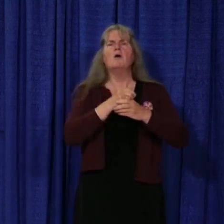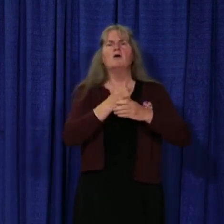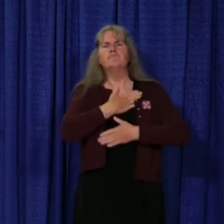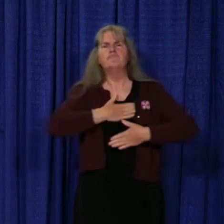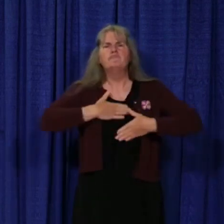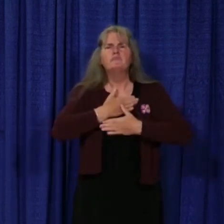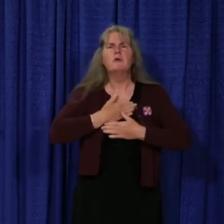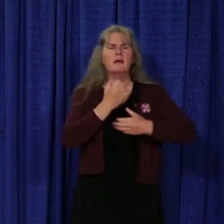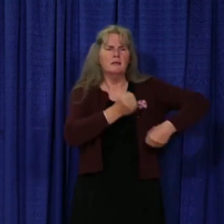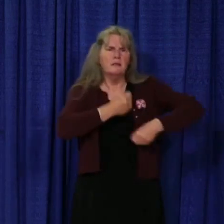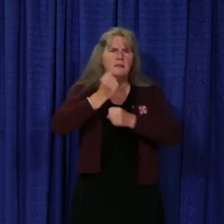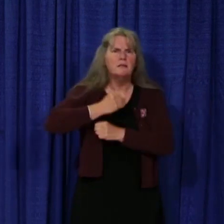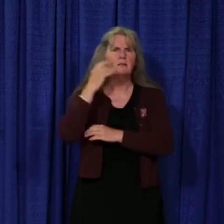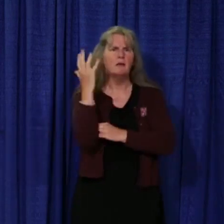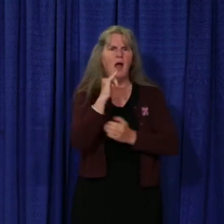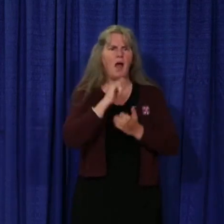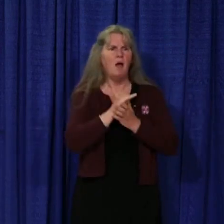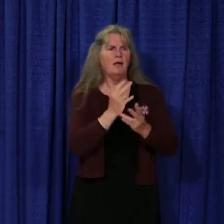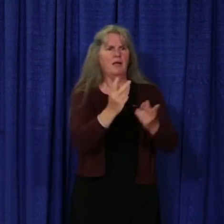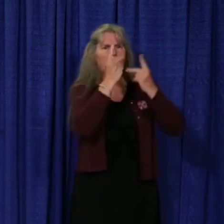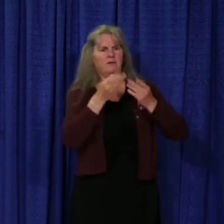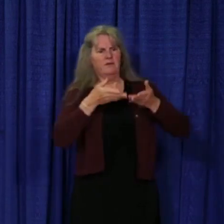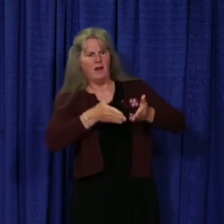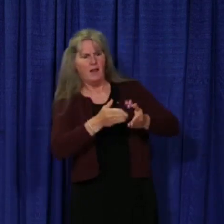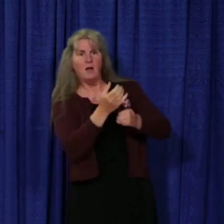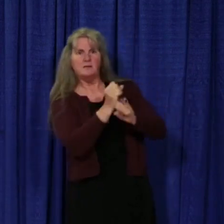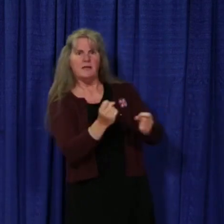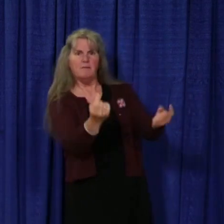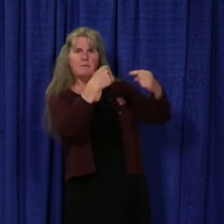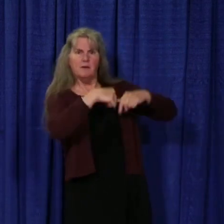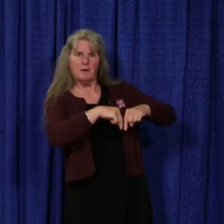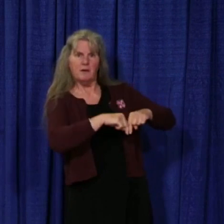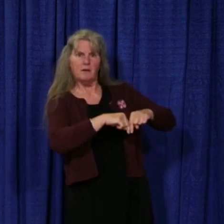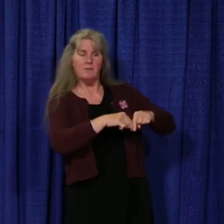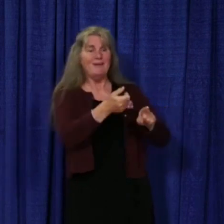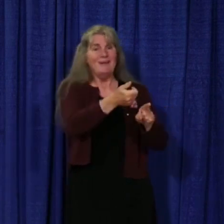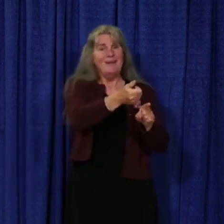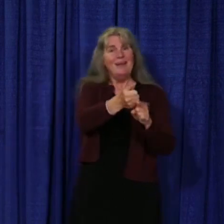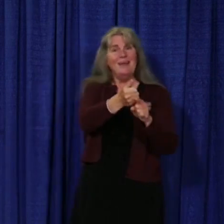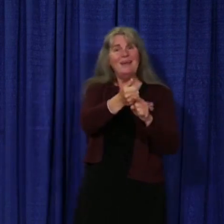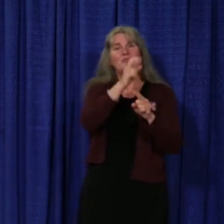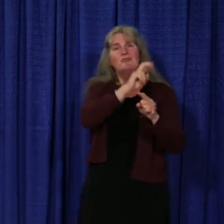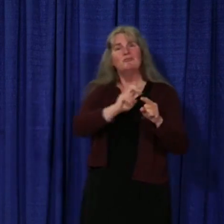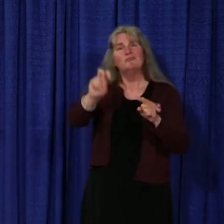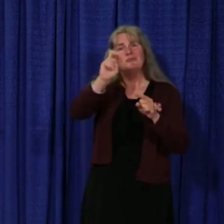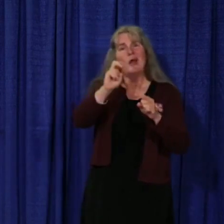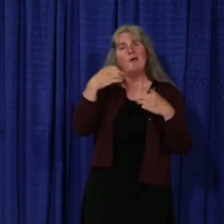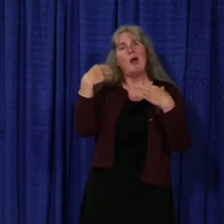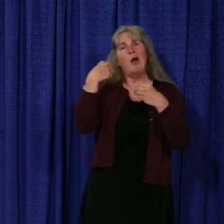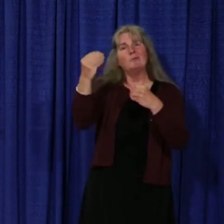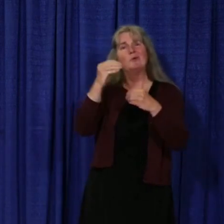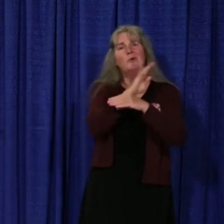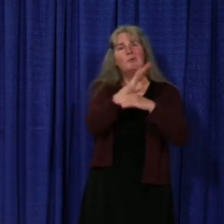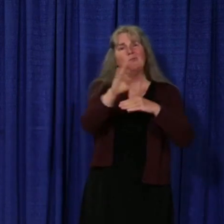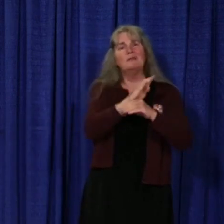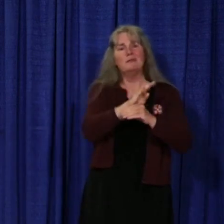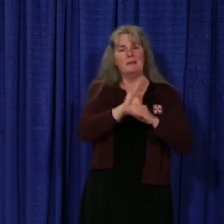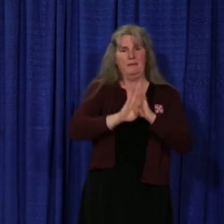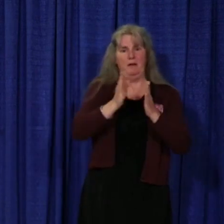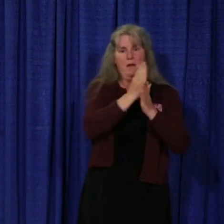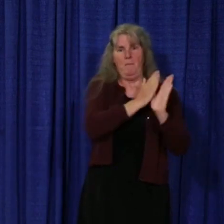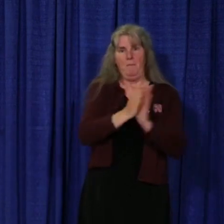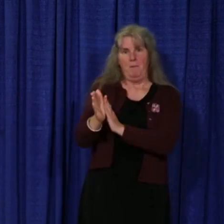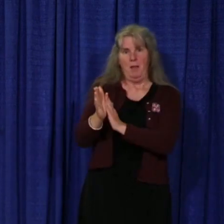welcome guests safely. Every outfitter will need to develop an operational plan that ensures guests stay out